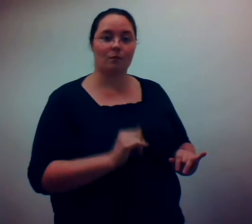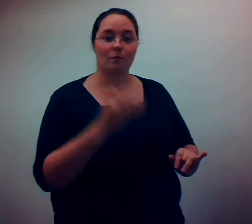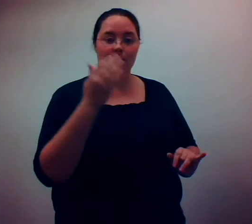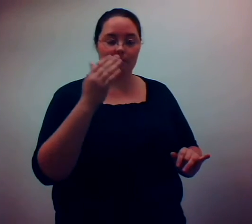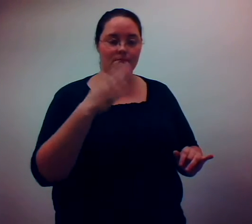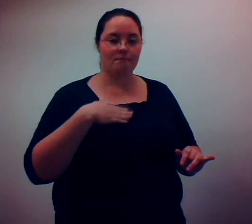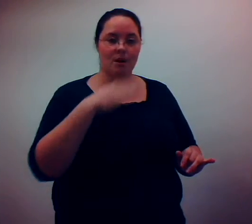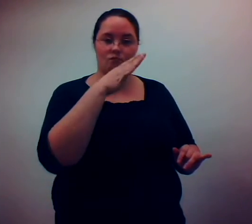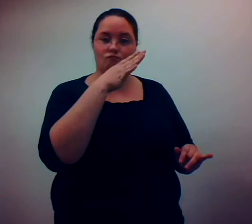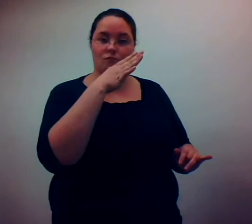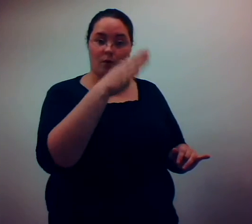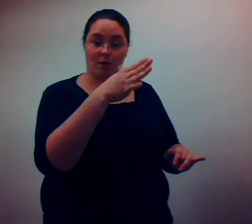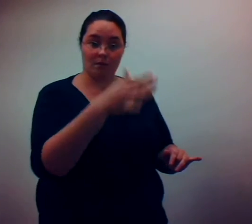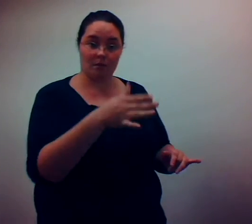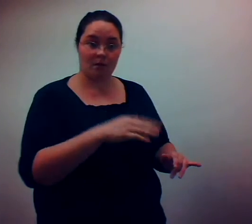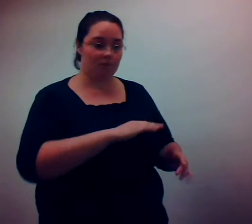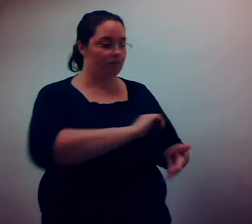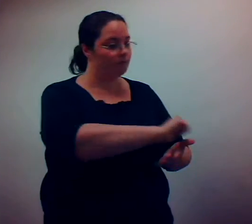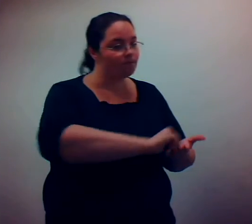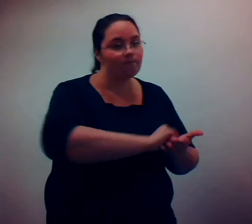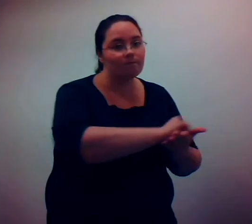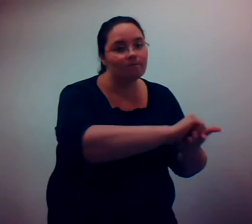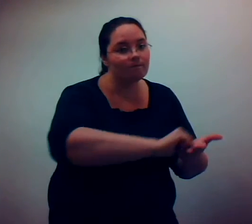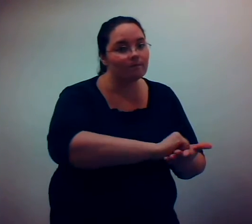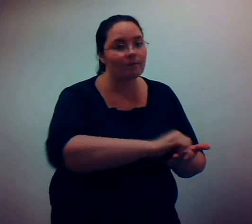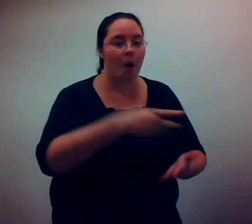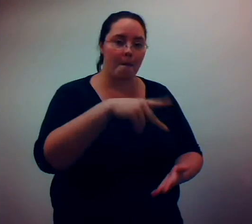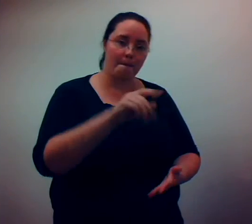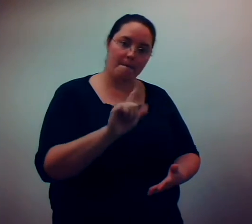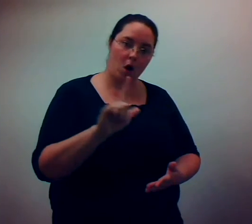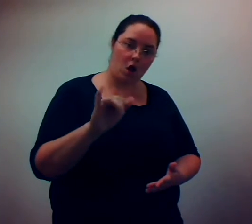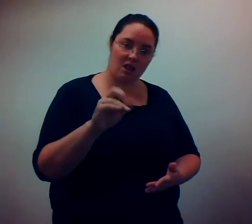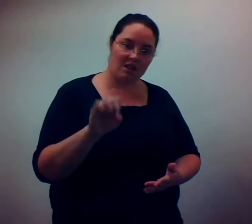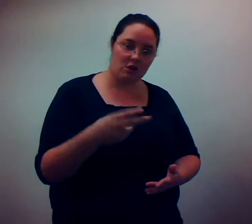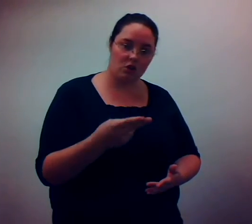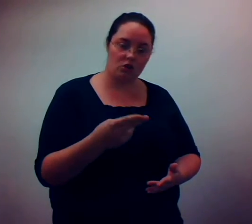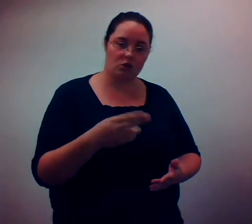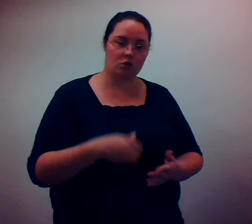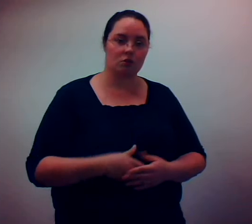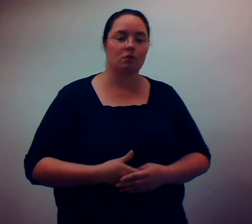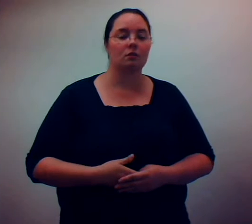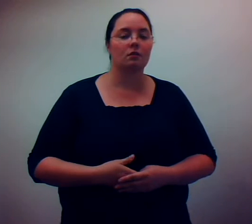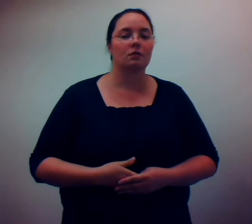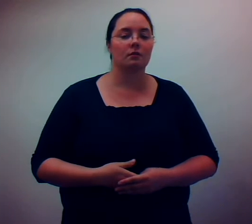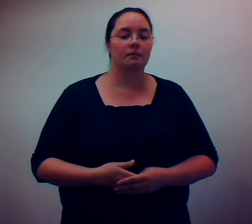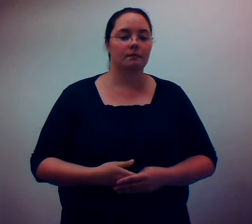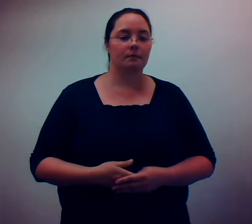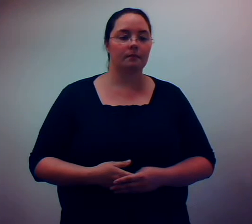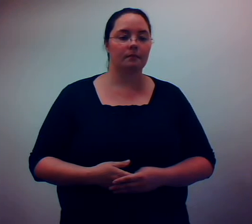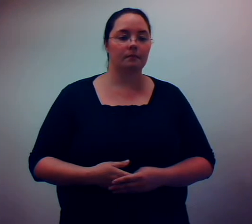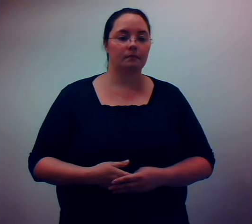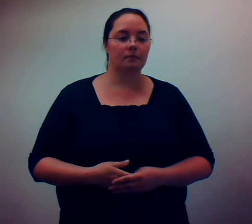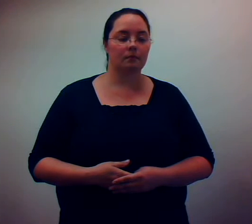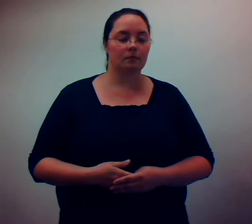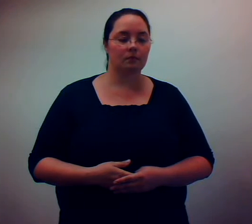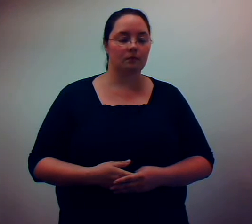There was a huge pine table in the kitchen with an old red settle where the farm workers used to come in and sit and